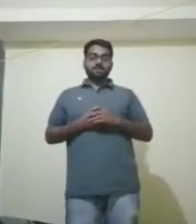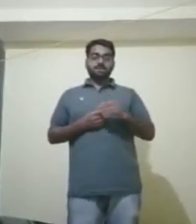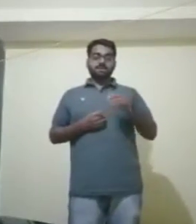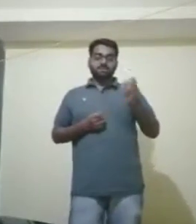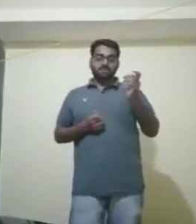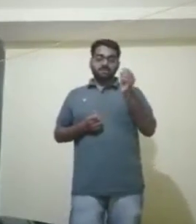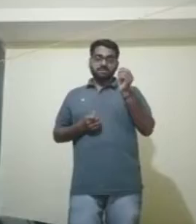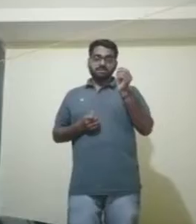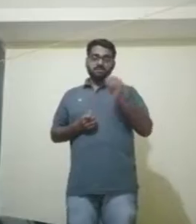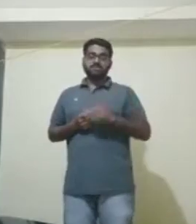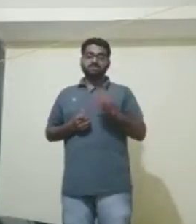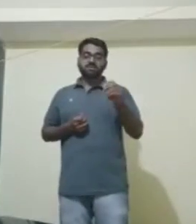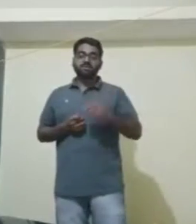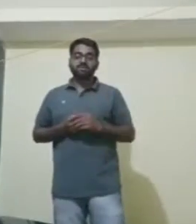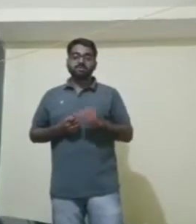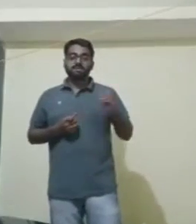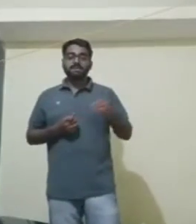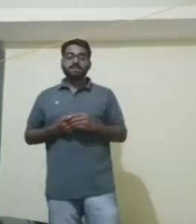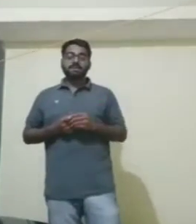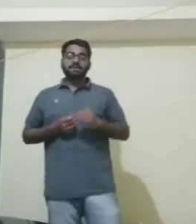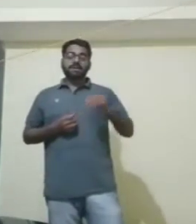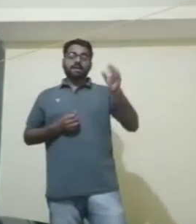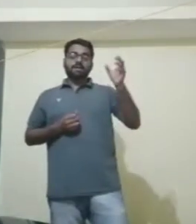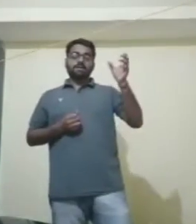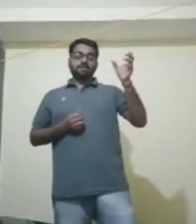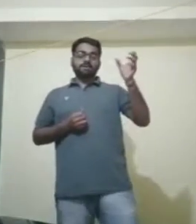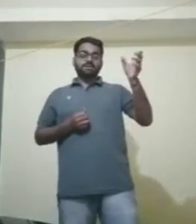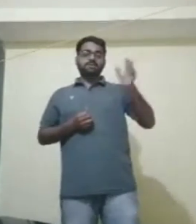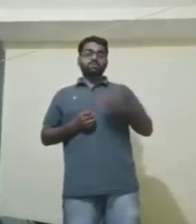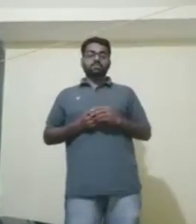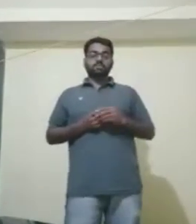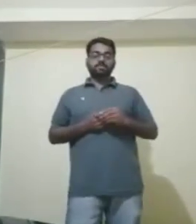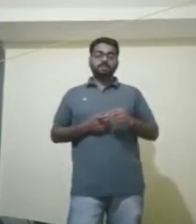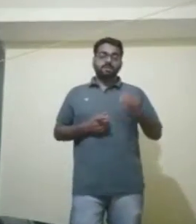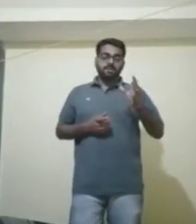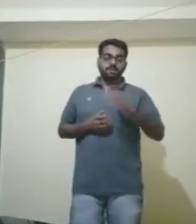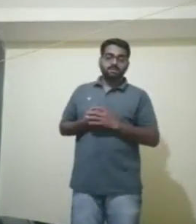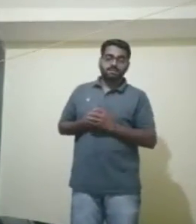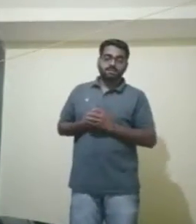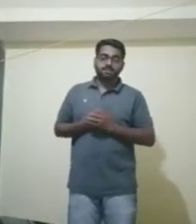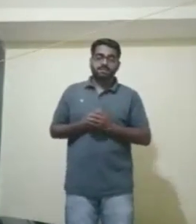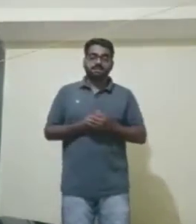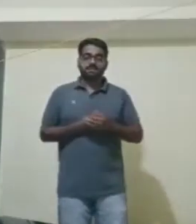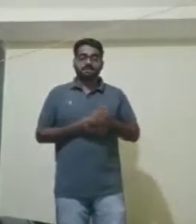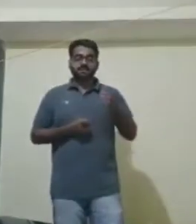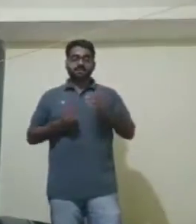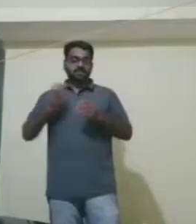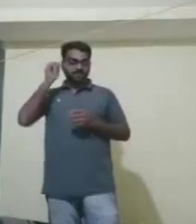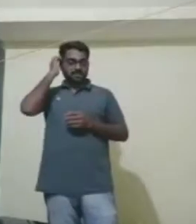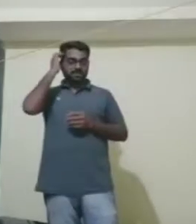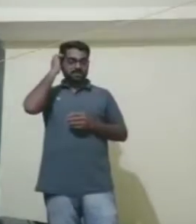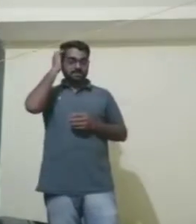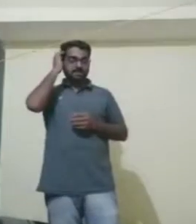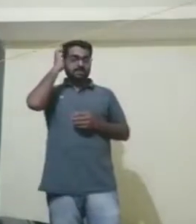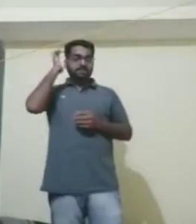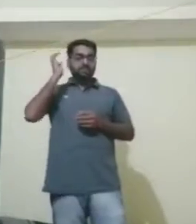our s1 dot join, and s2 is a method in join method.